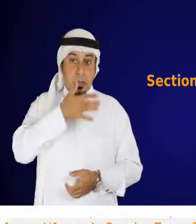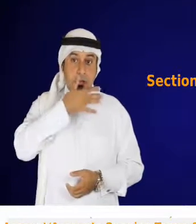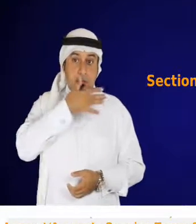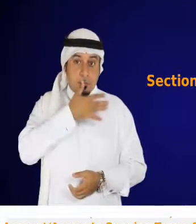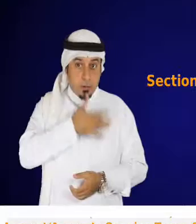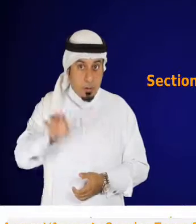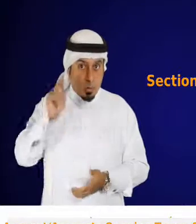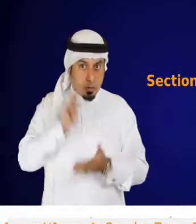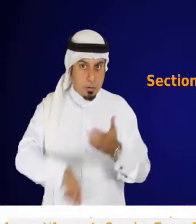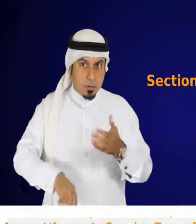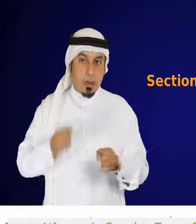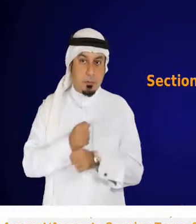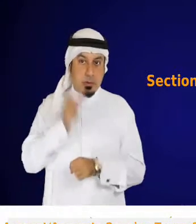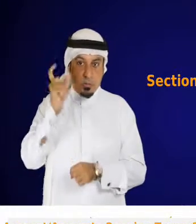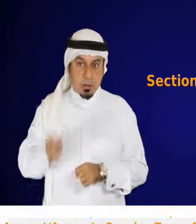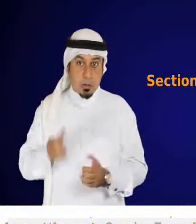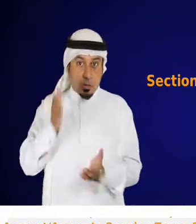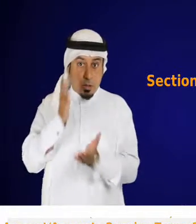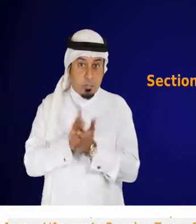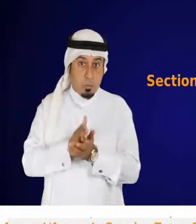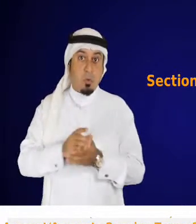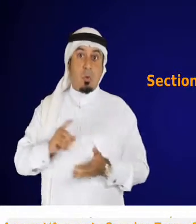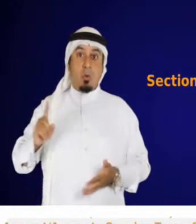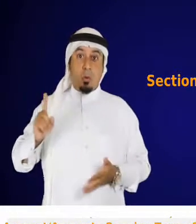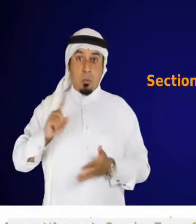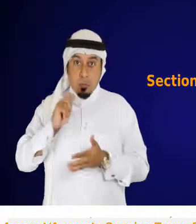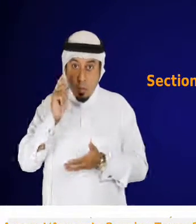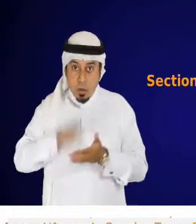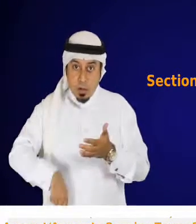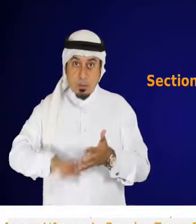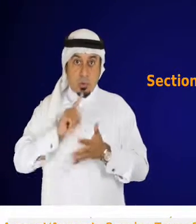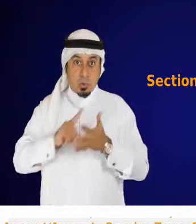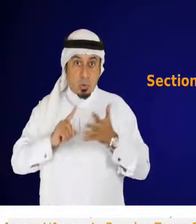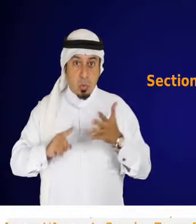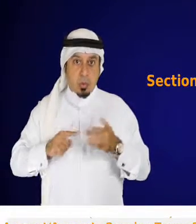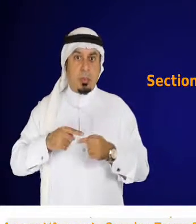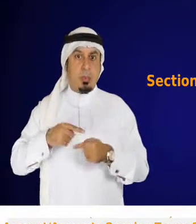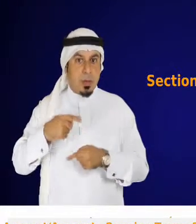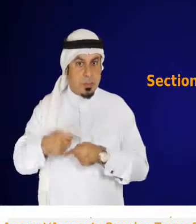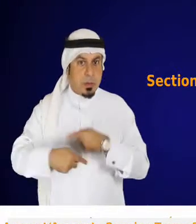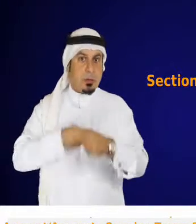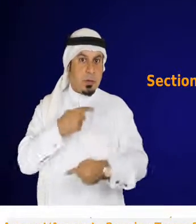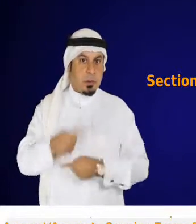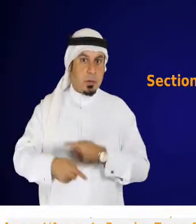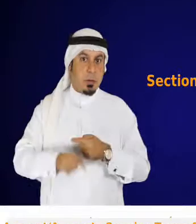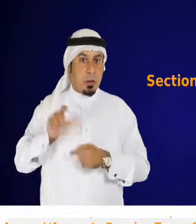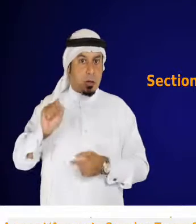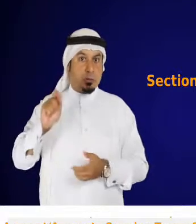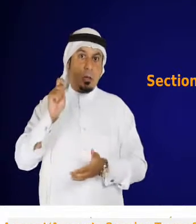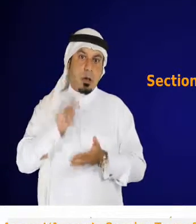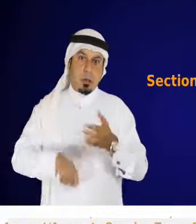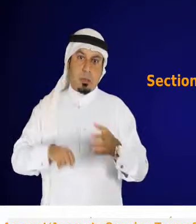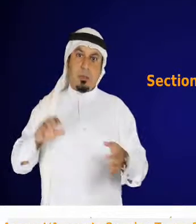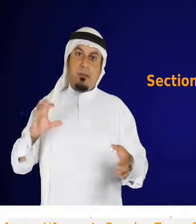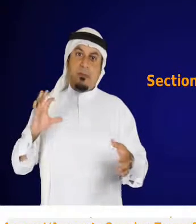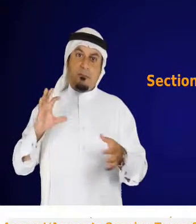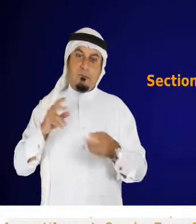'37. The customer agrees to comply with the supplementary terms and conditions of the account opening contract uploaded to the bank's